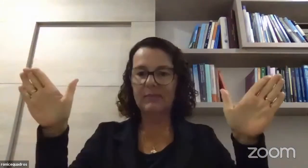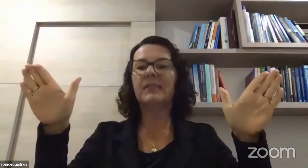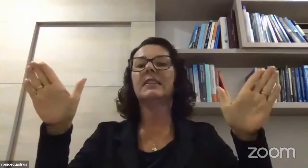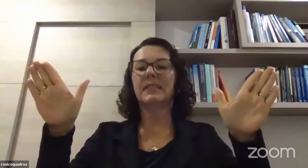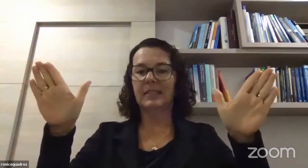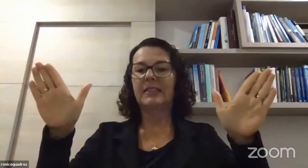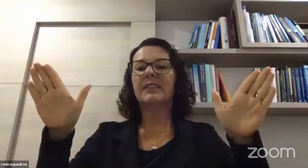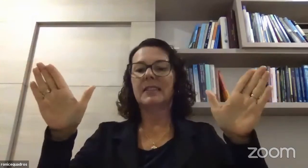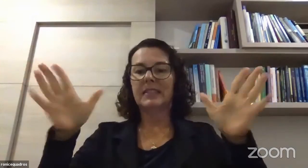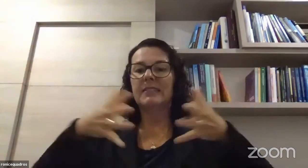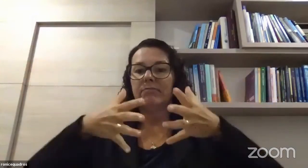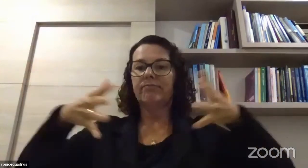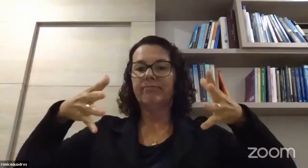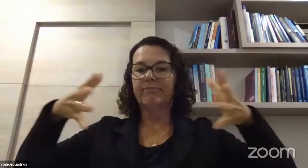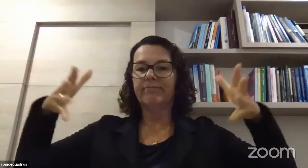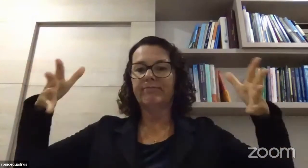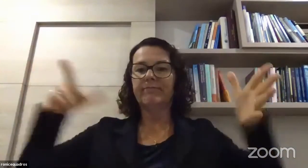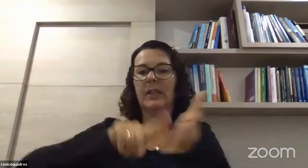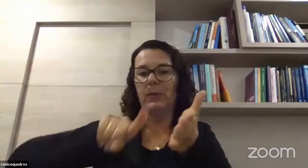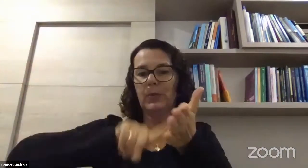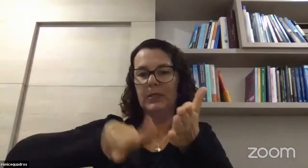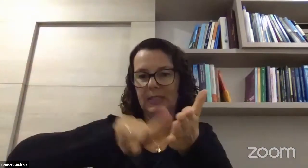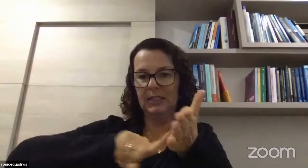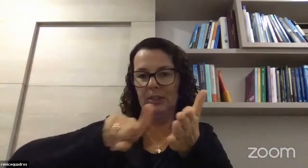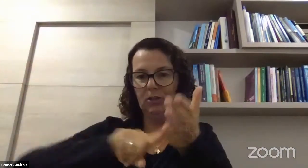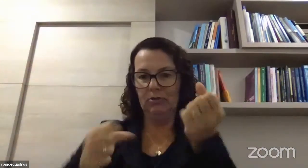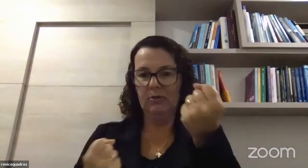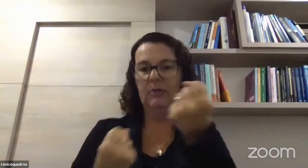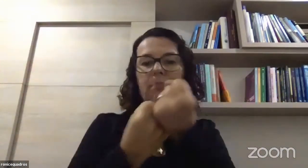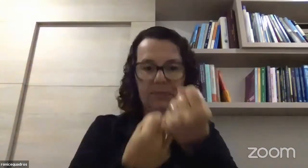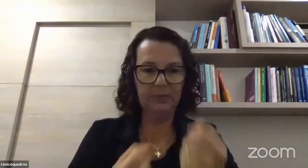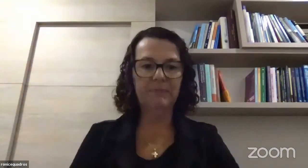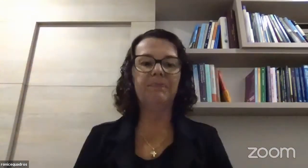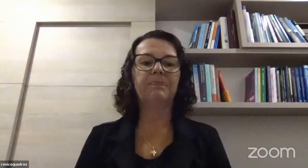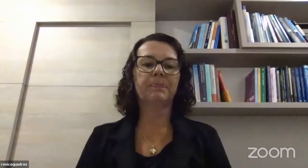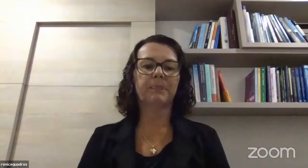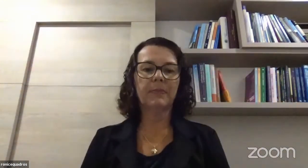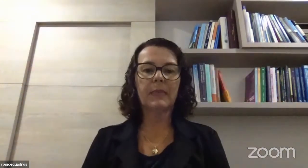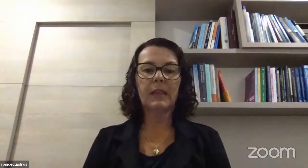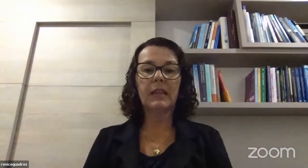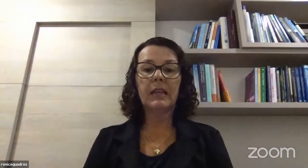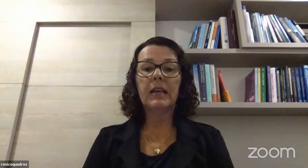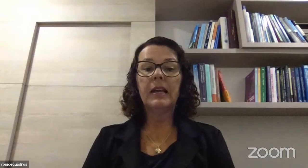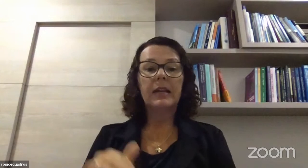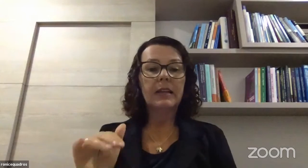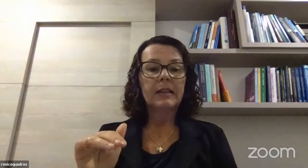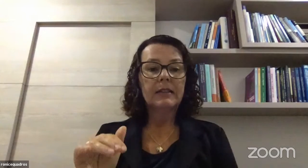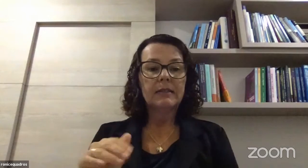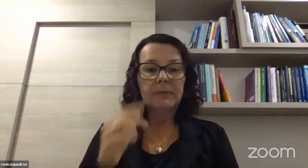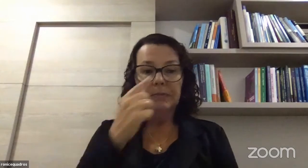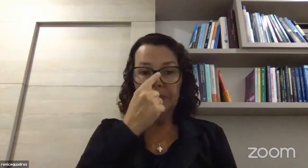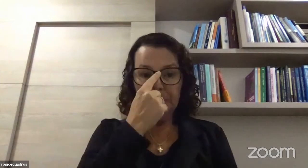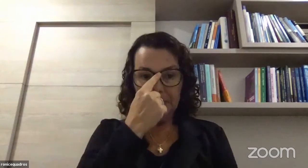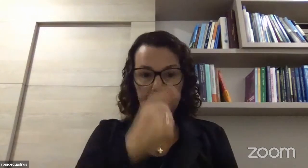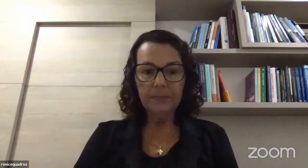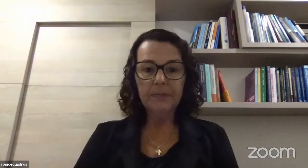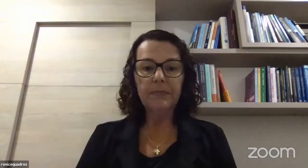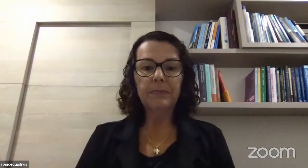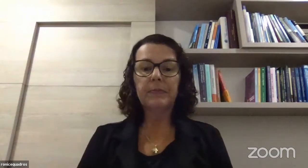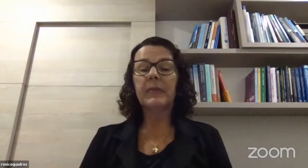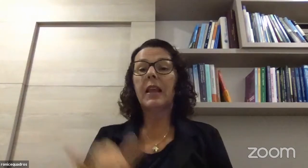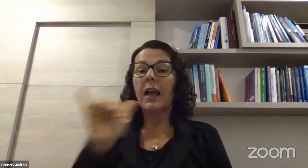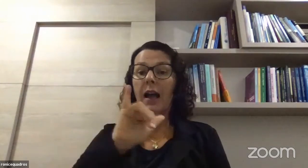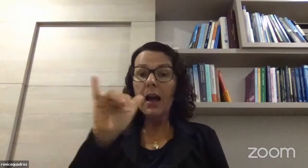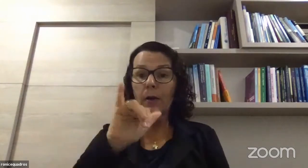documentation and seeing all of these sign language is very important and has really encouraged the research